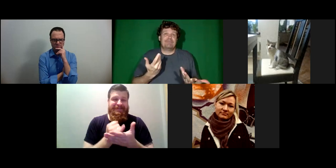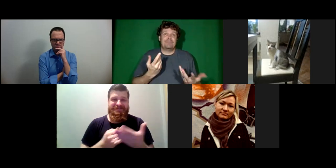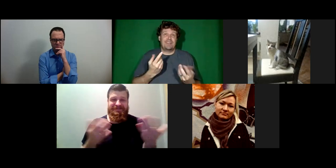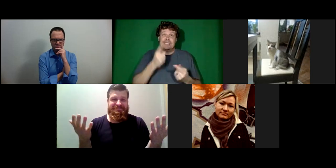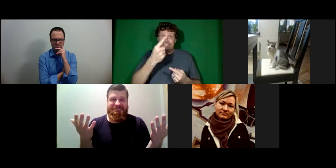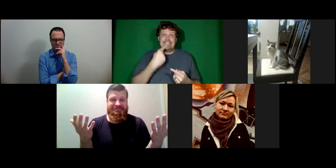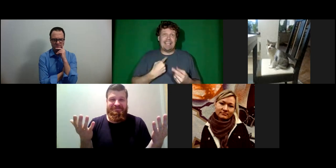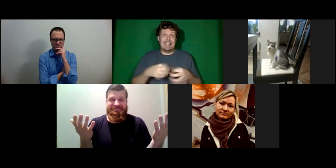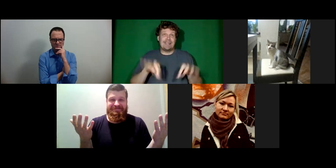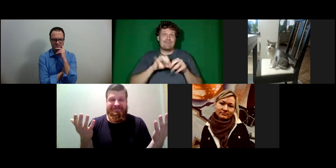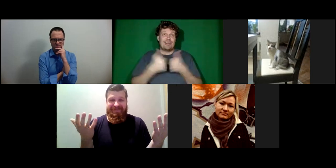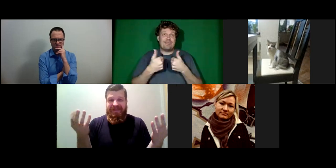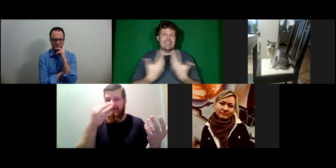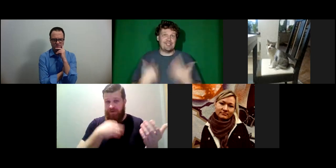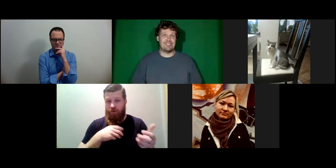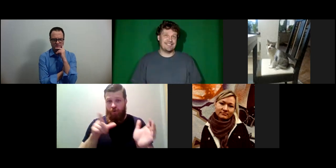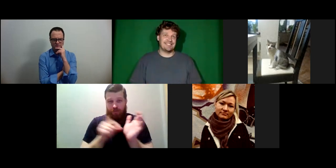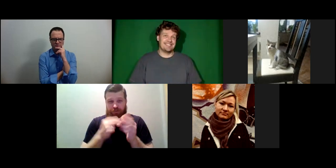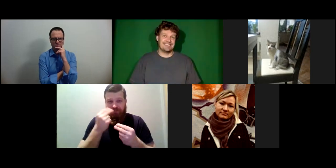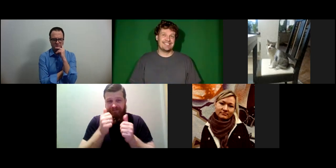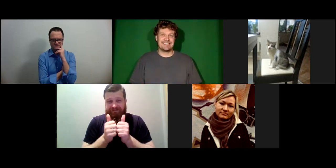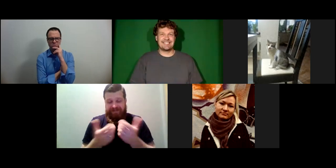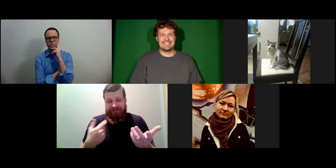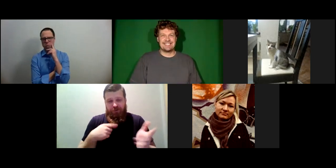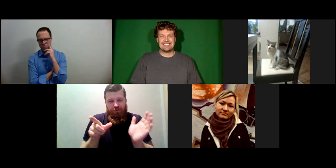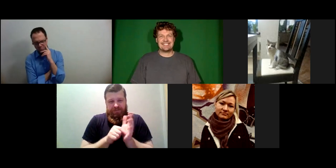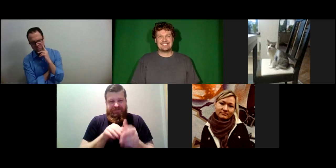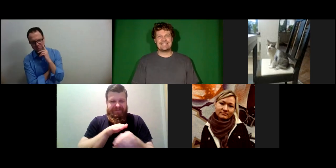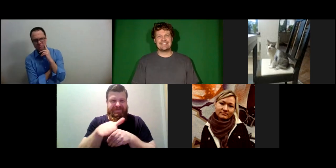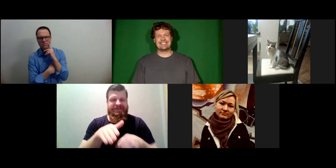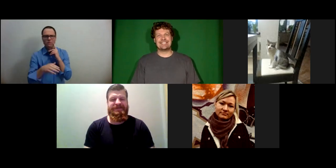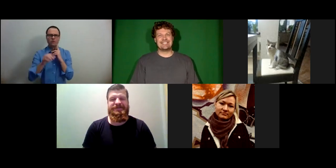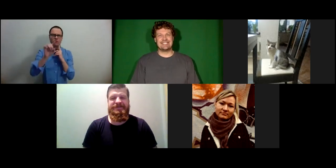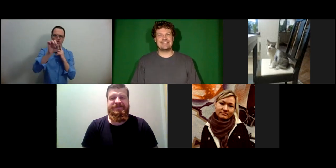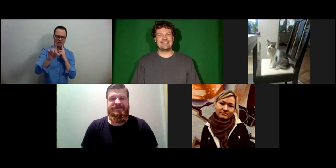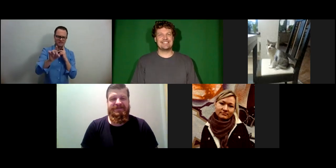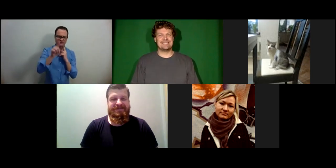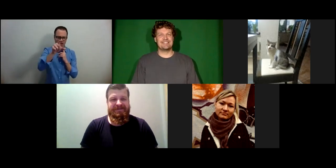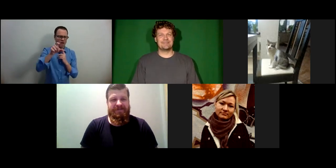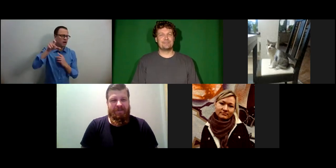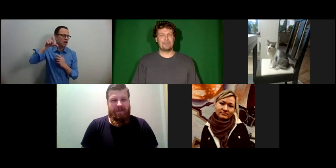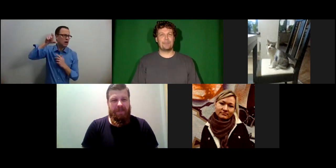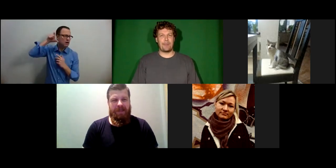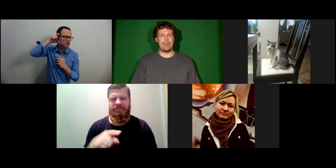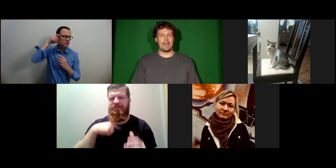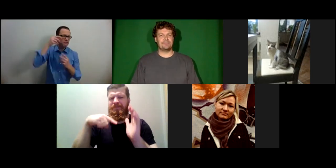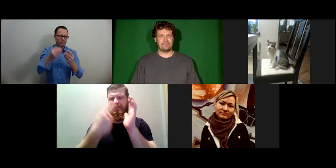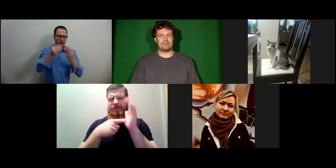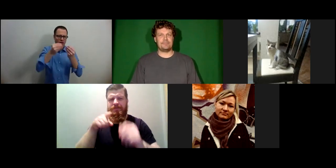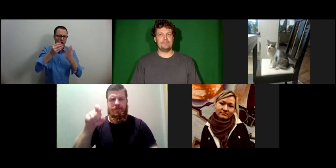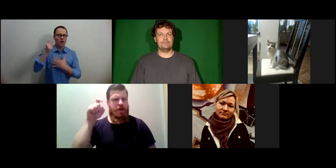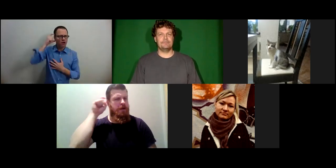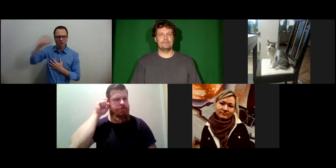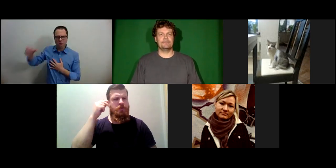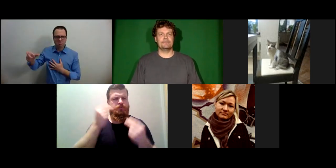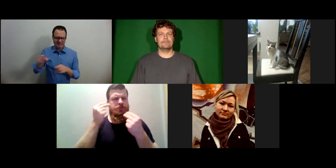I was like, I'm sorry, you told me that the game was most important. So that's why I just took my hearing aid and threw it.